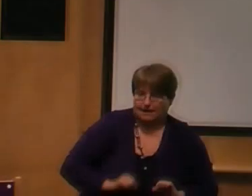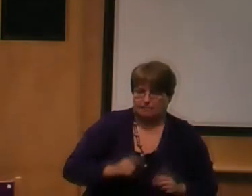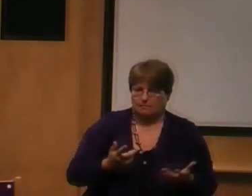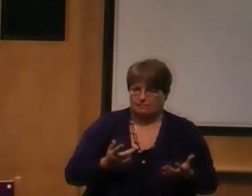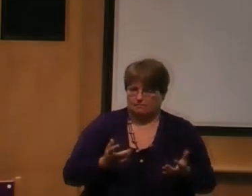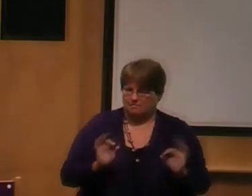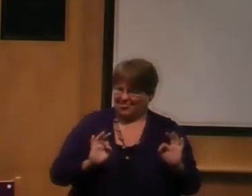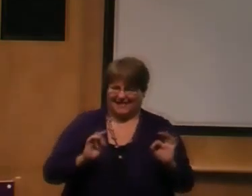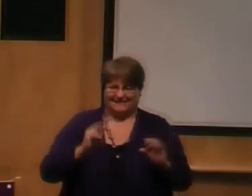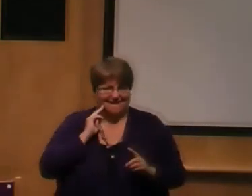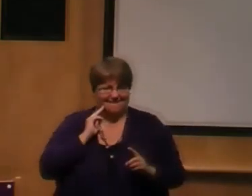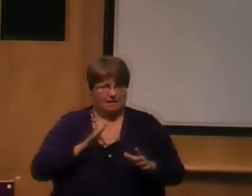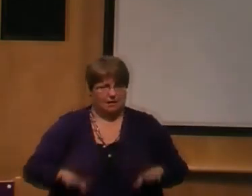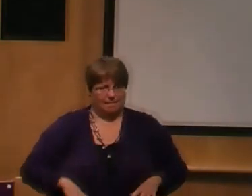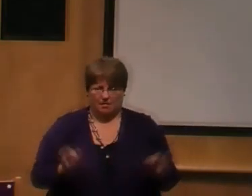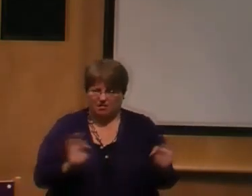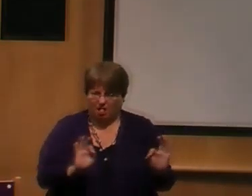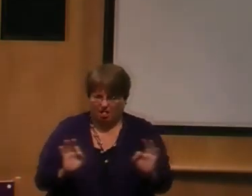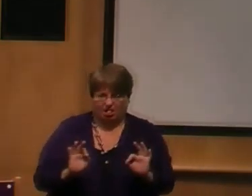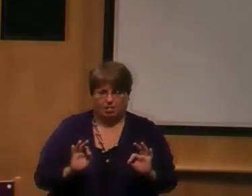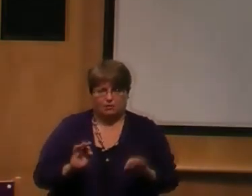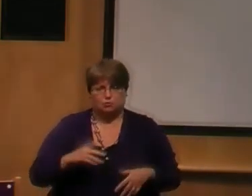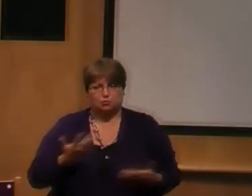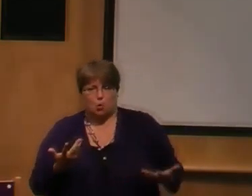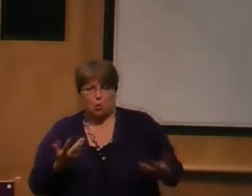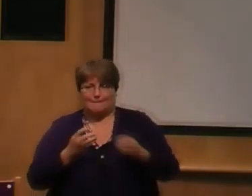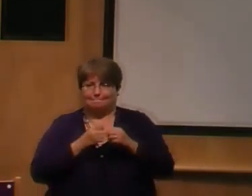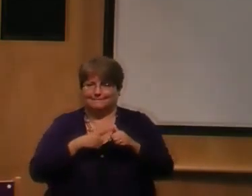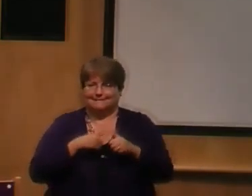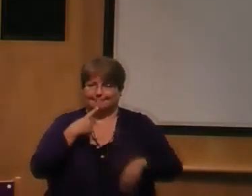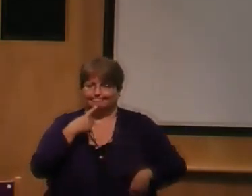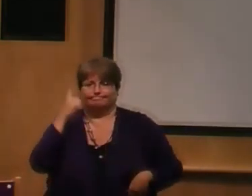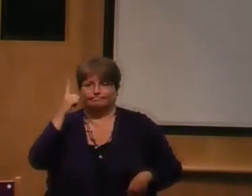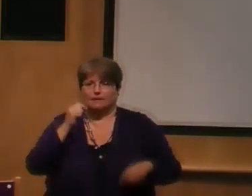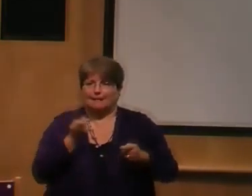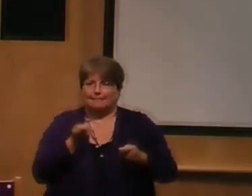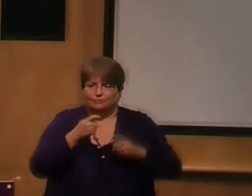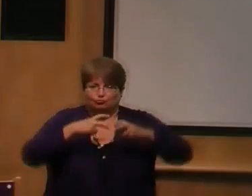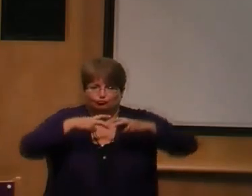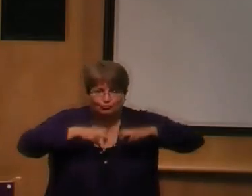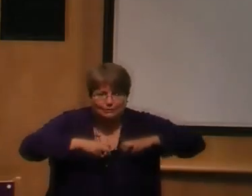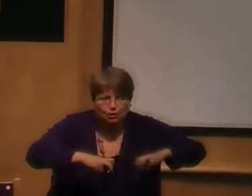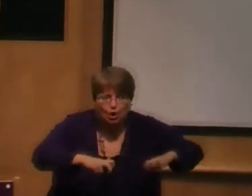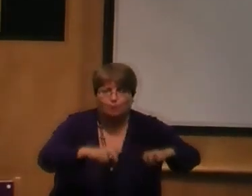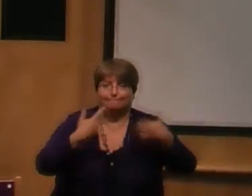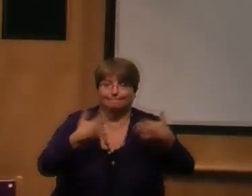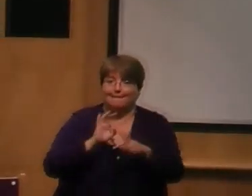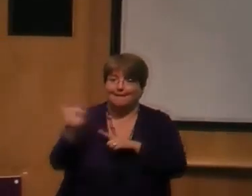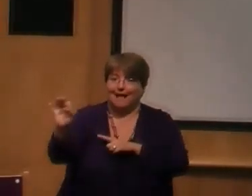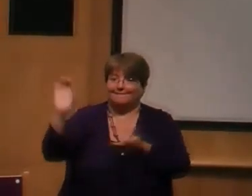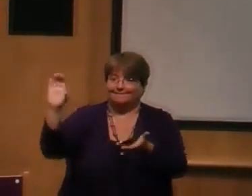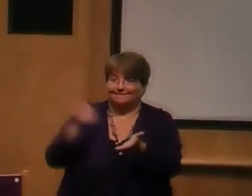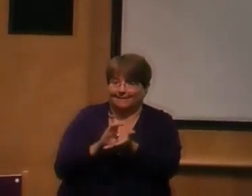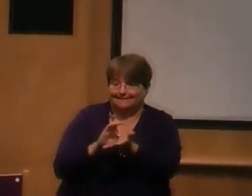organisations, who are just focusing on being in Northern Ireland. We've found a group of that missing for our young deaf community members. We did a bit of